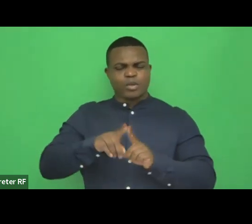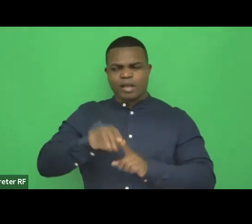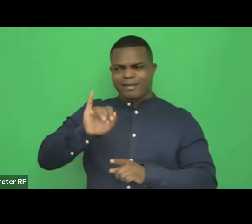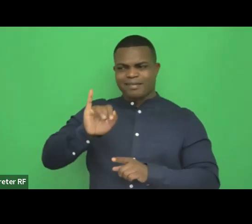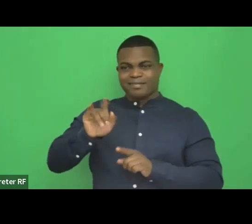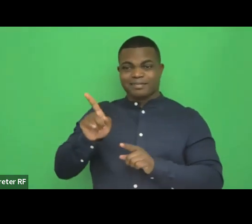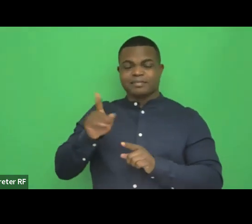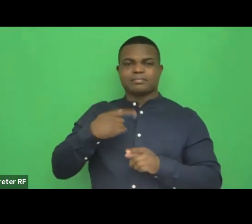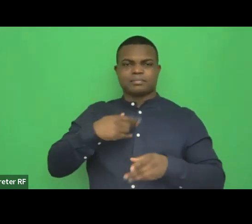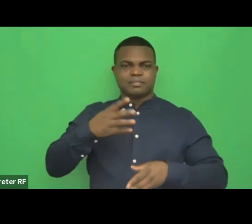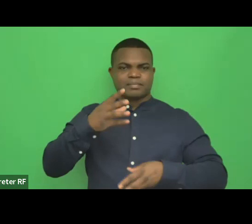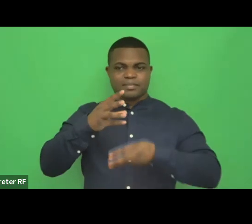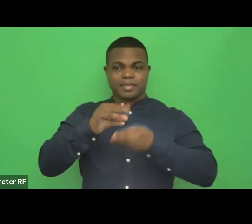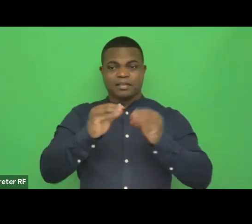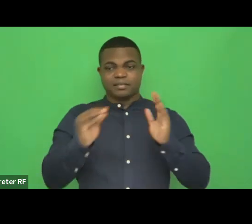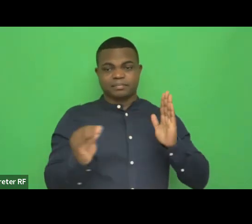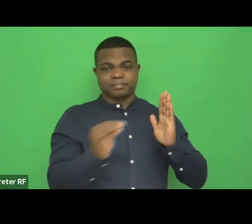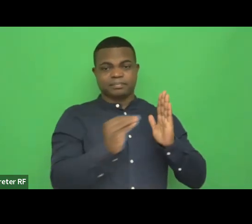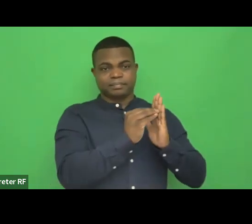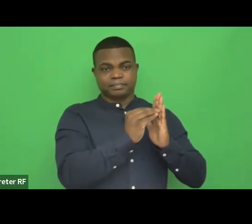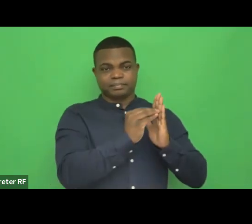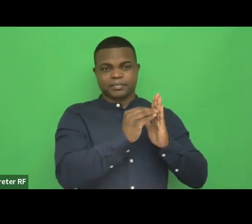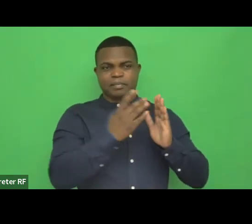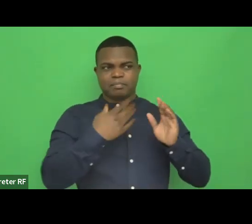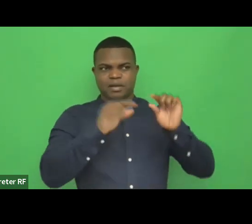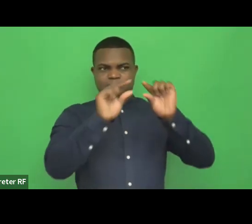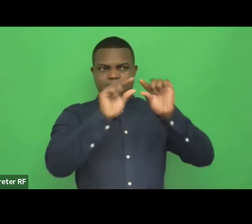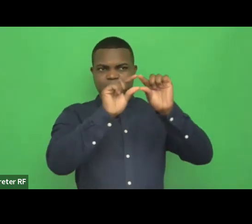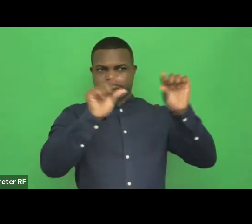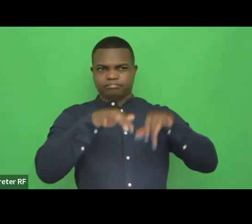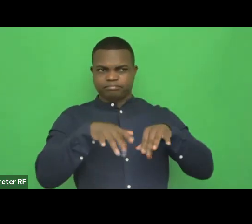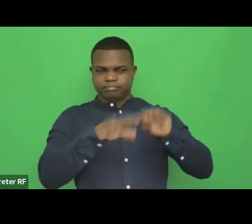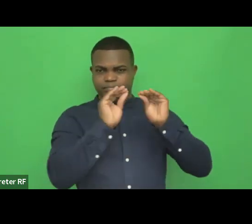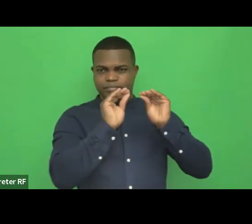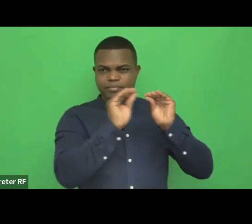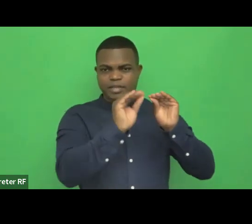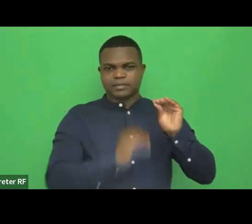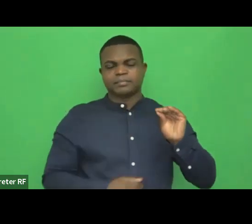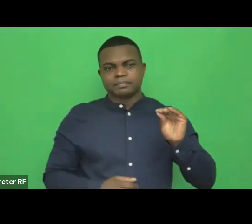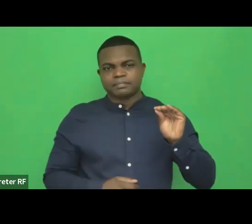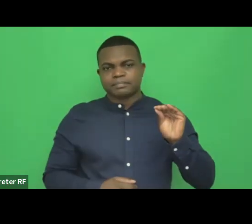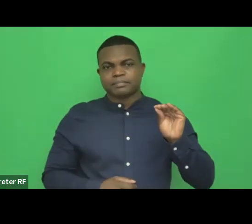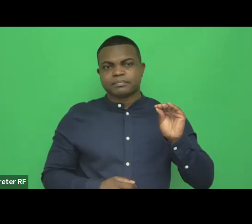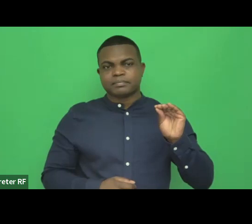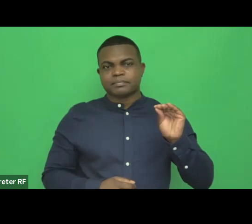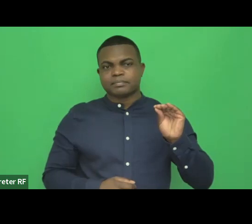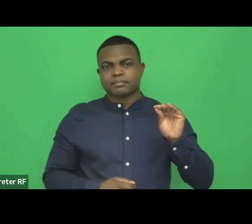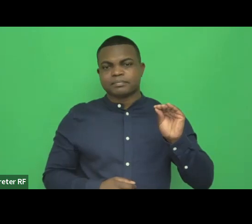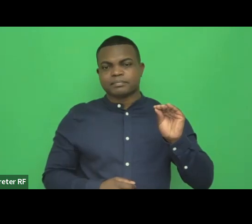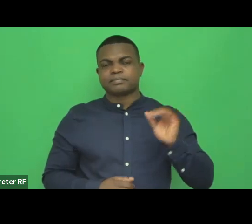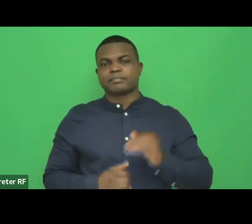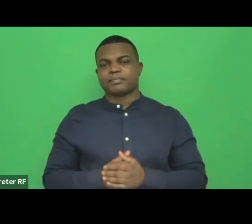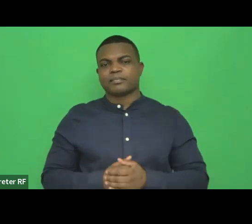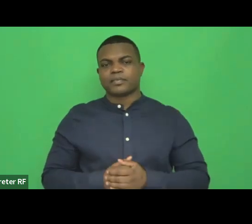the home ribbon, and you can also just run it straight from as an app or straight from File